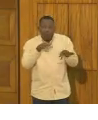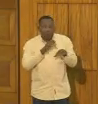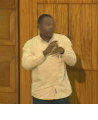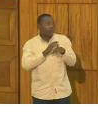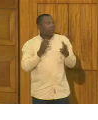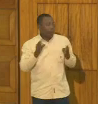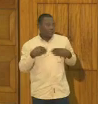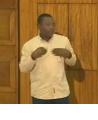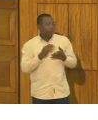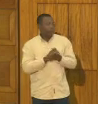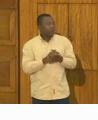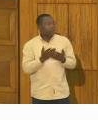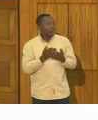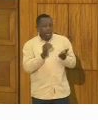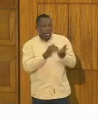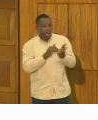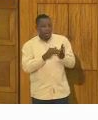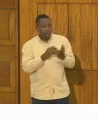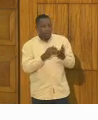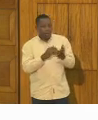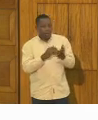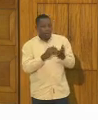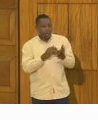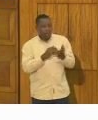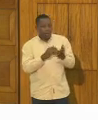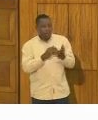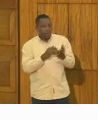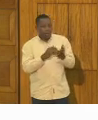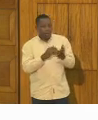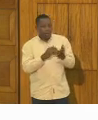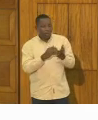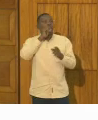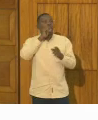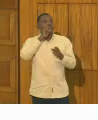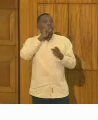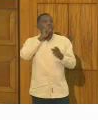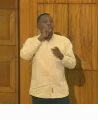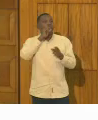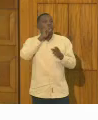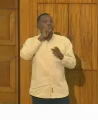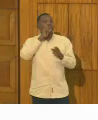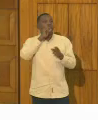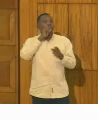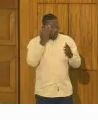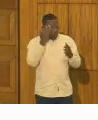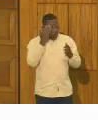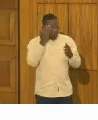Only vaccines with single dose were accepted. And this brings a question of, we know that all these options here are what